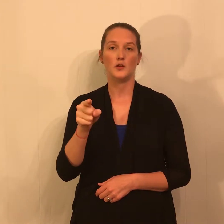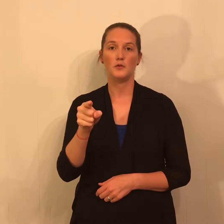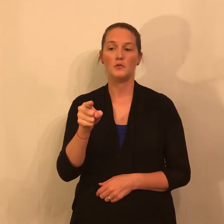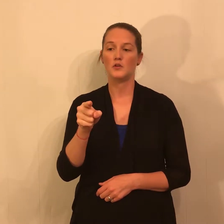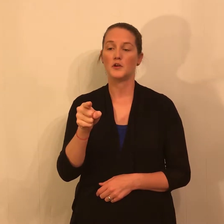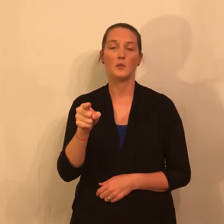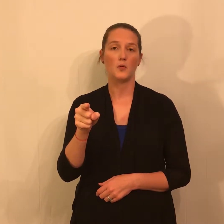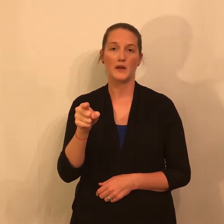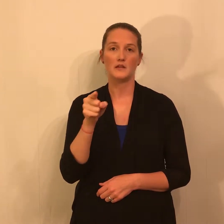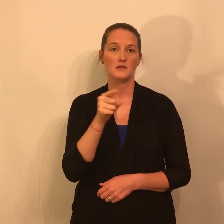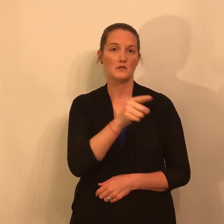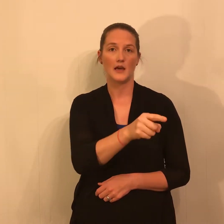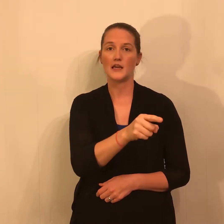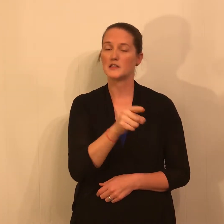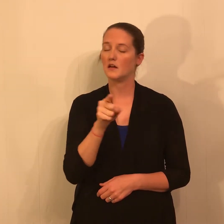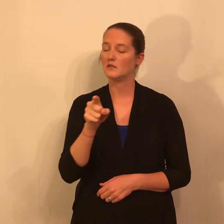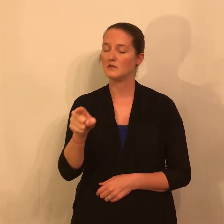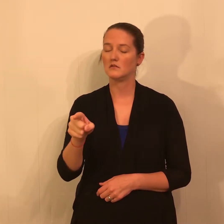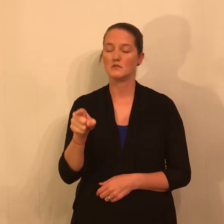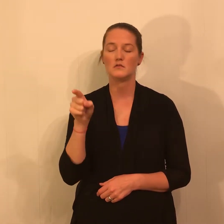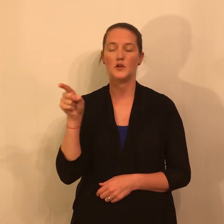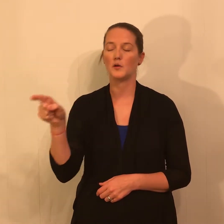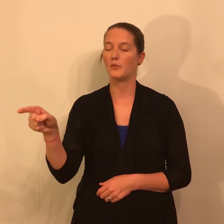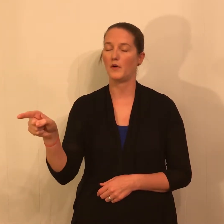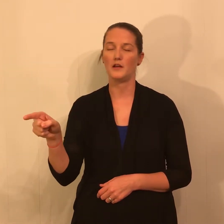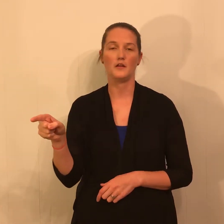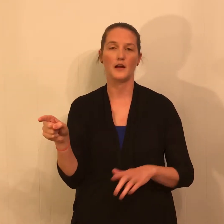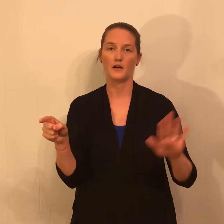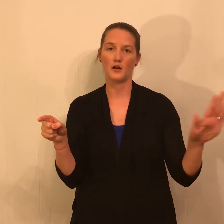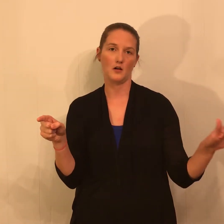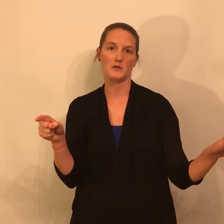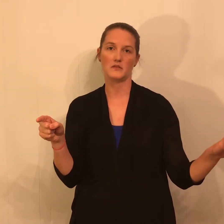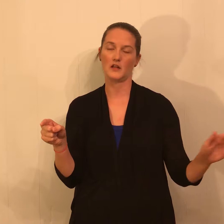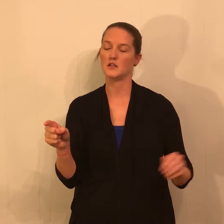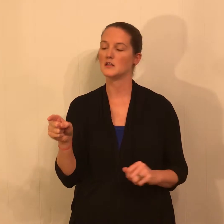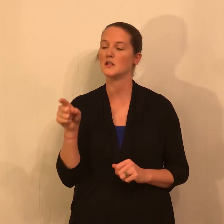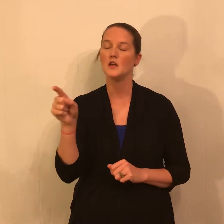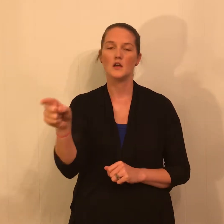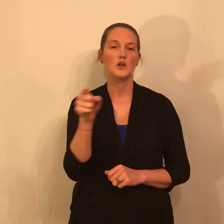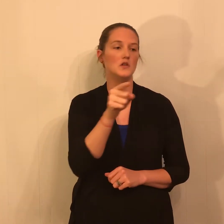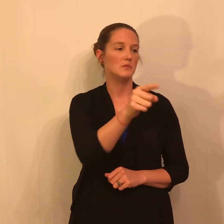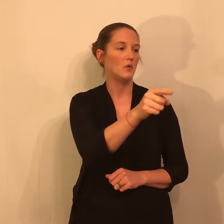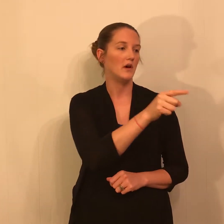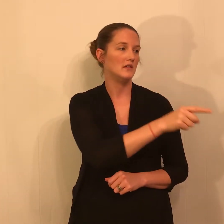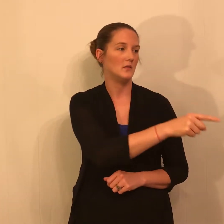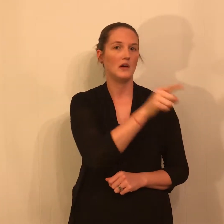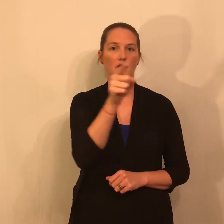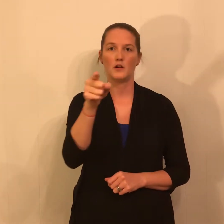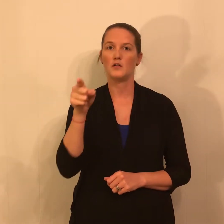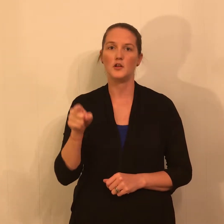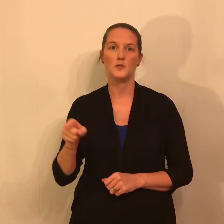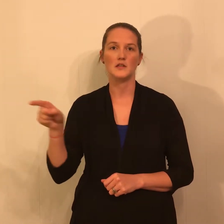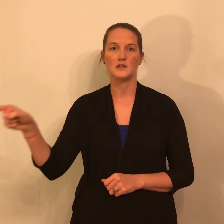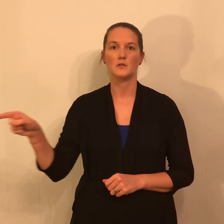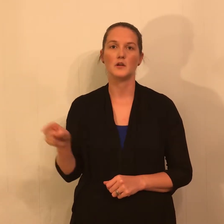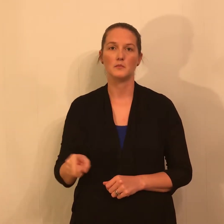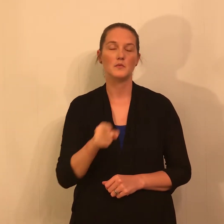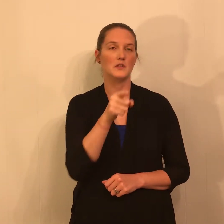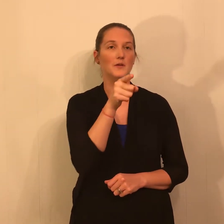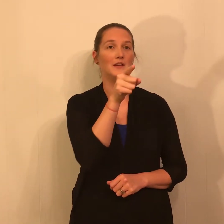You're going to point. ASL, you can point. You're not going to hurt no one's feelings. You just point to wherever you is in the room. So,